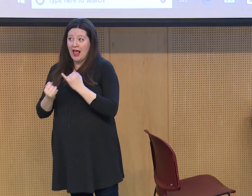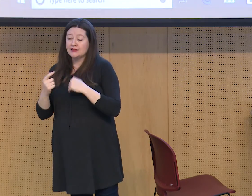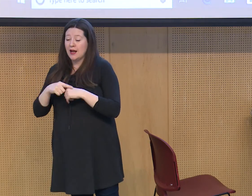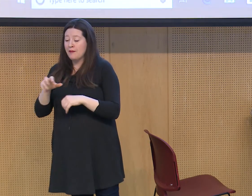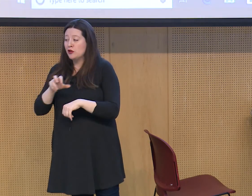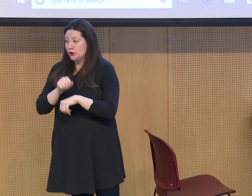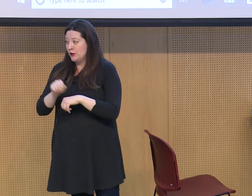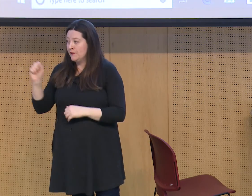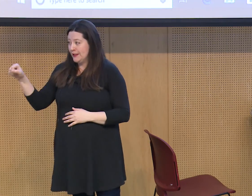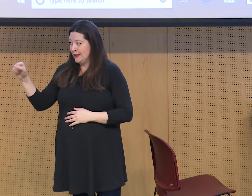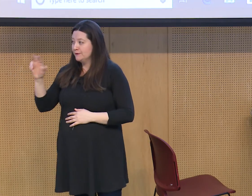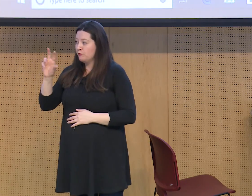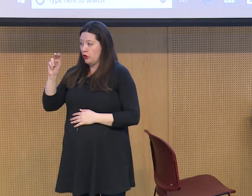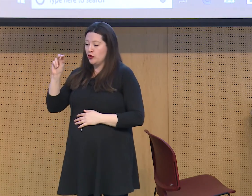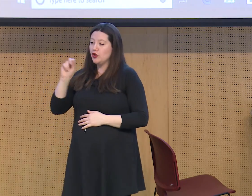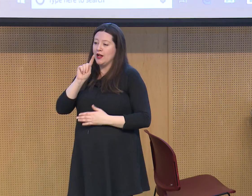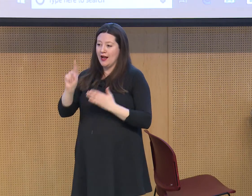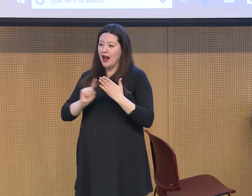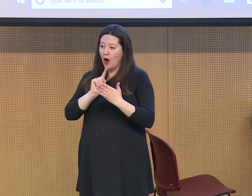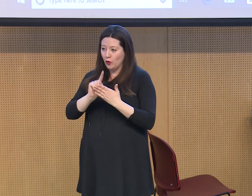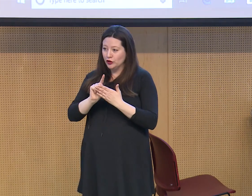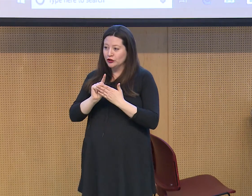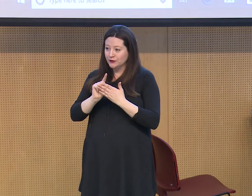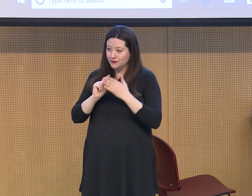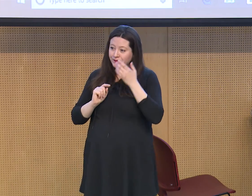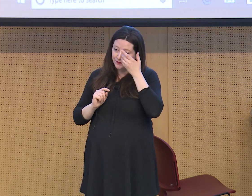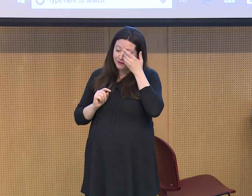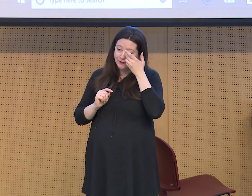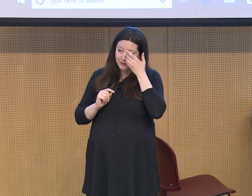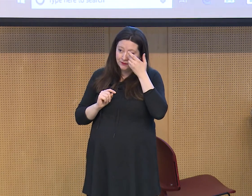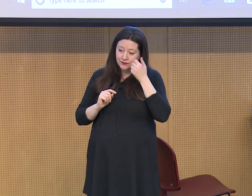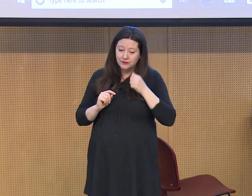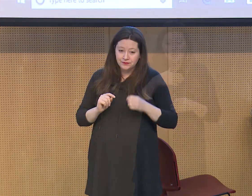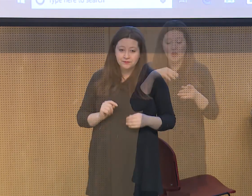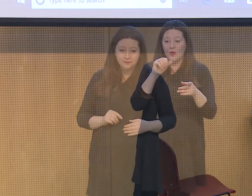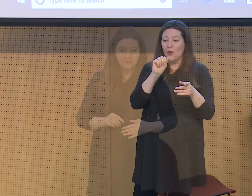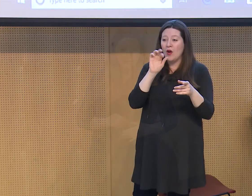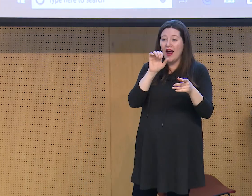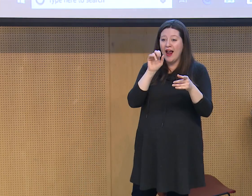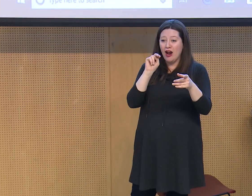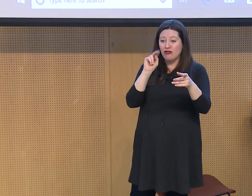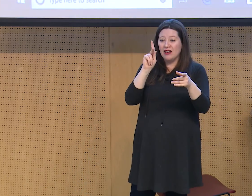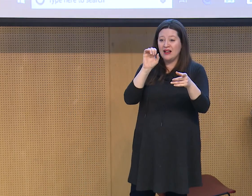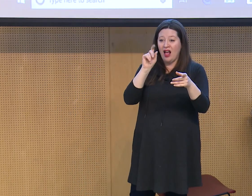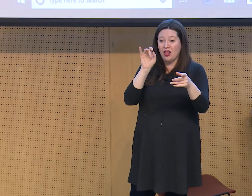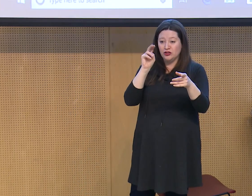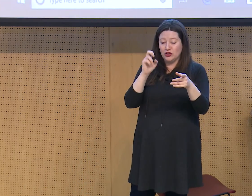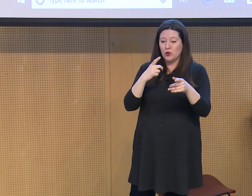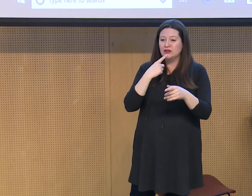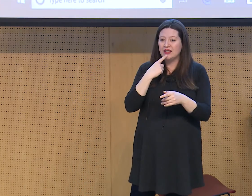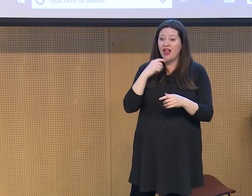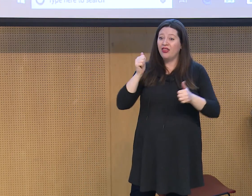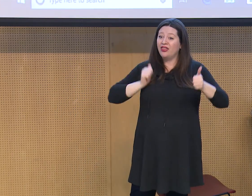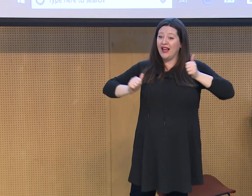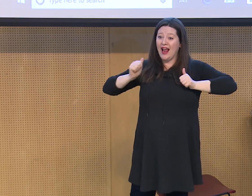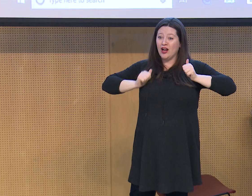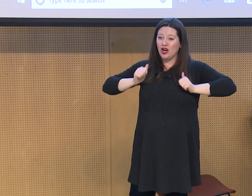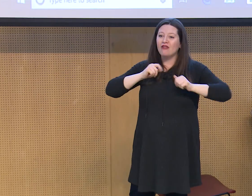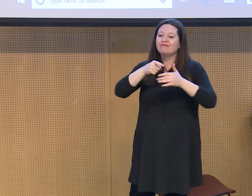I reserved the Dyer, it was $30 an hour. That was my experience as well. Aaron Calstone just said that the theater as well,